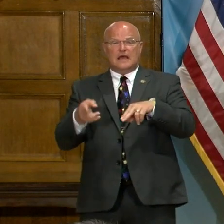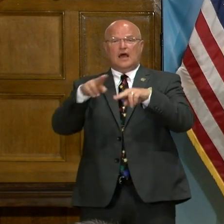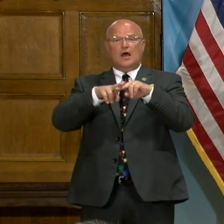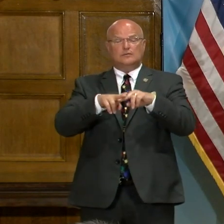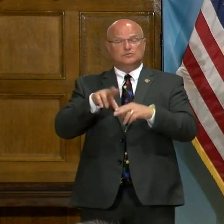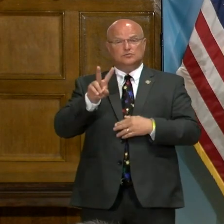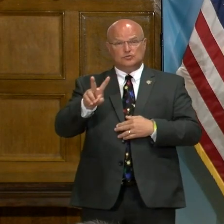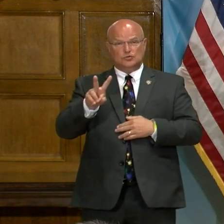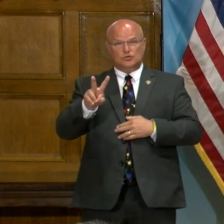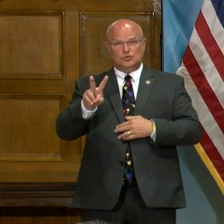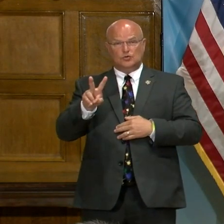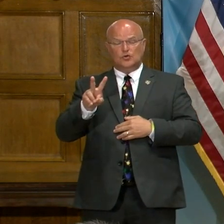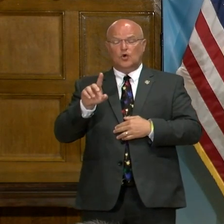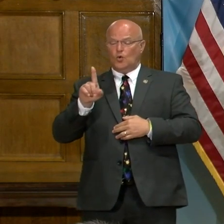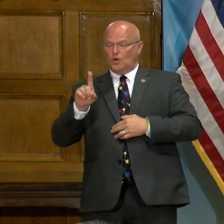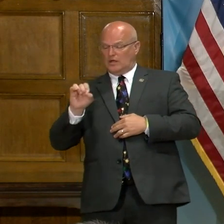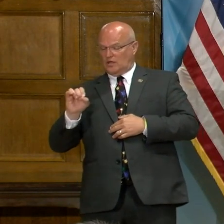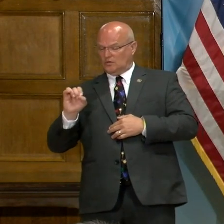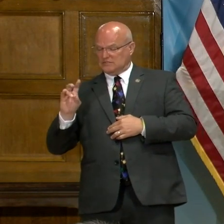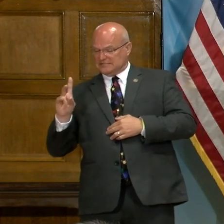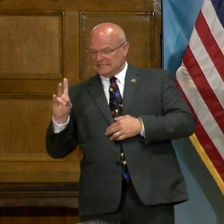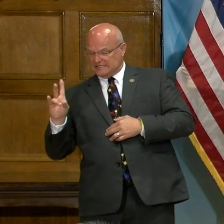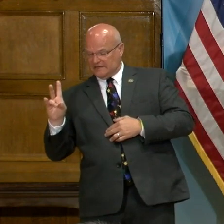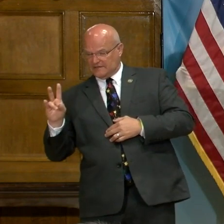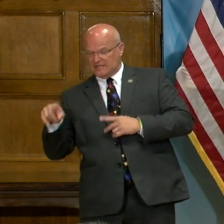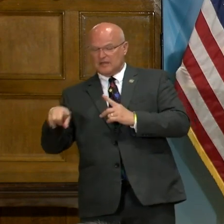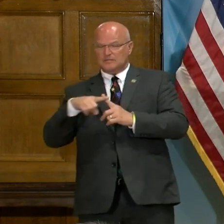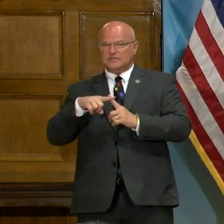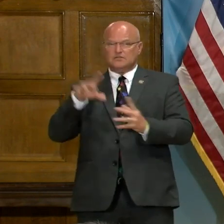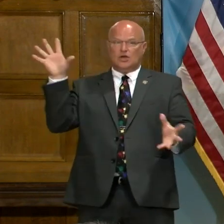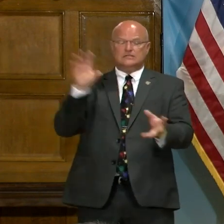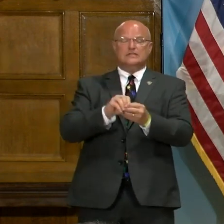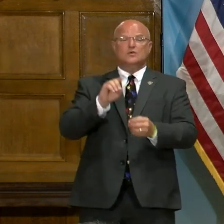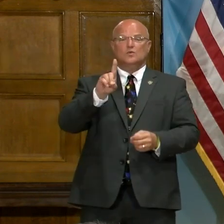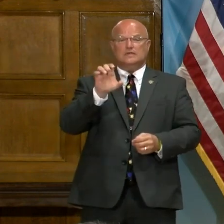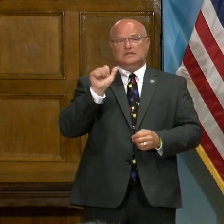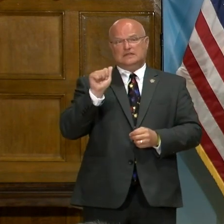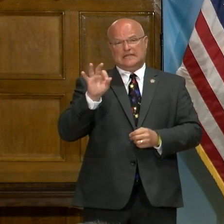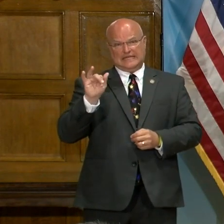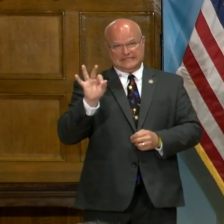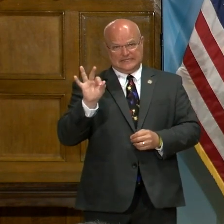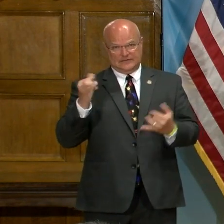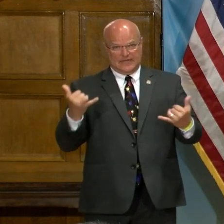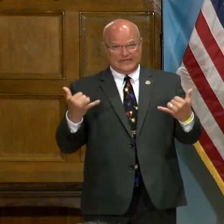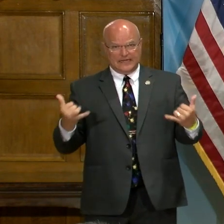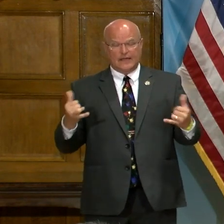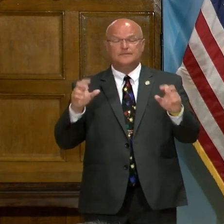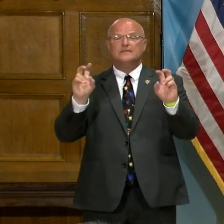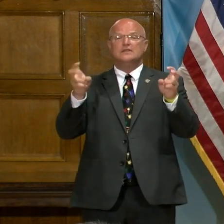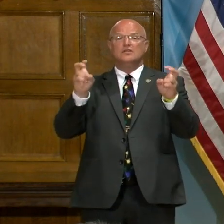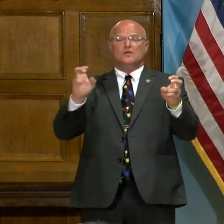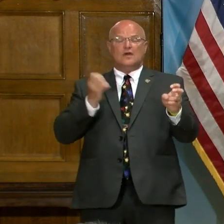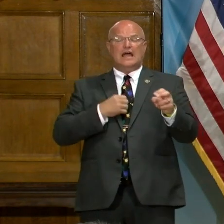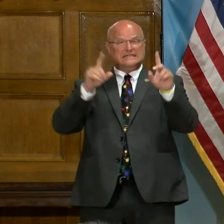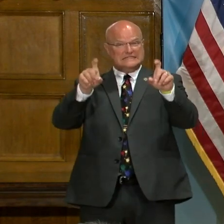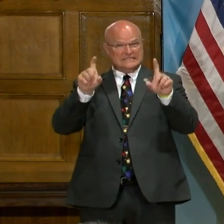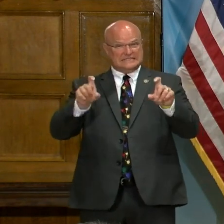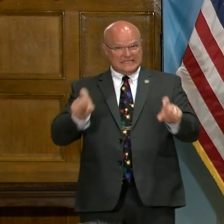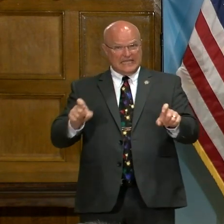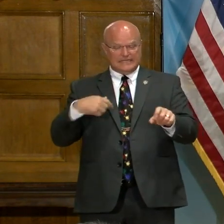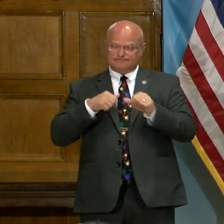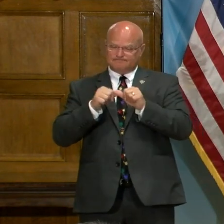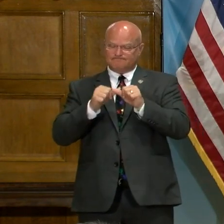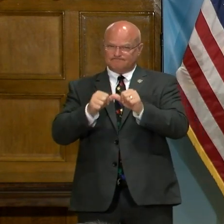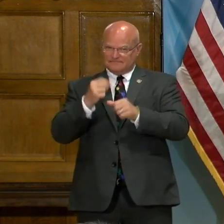up 2. We've gone from 117 plus 2 is 119. In terms of our test, which